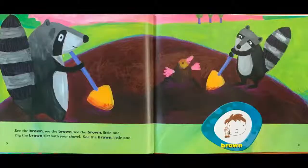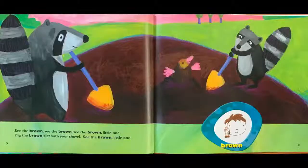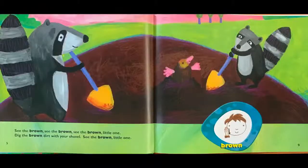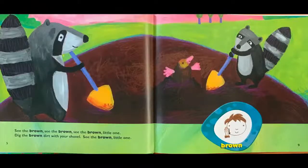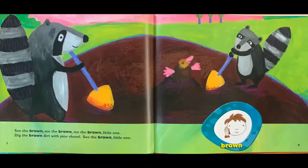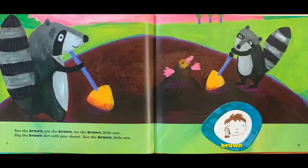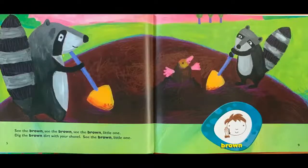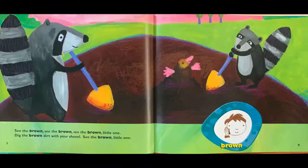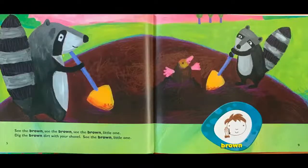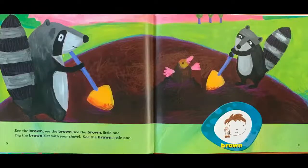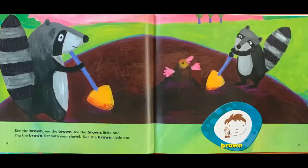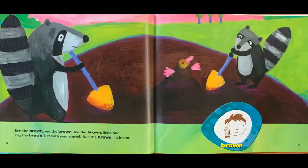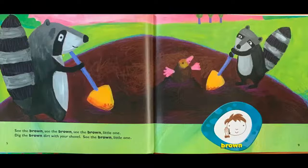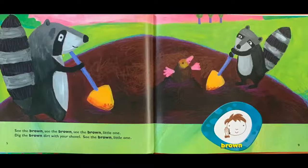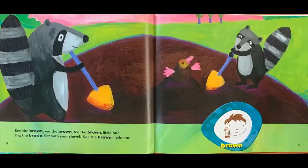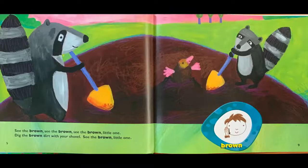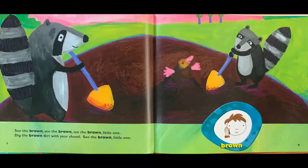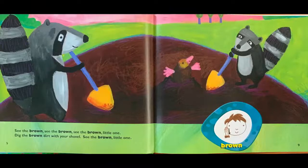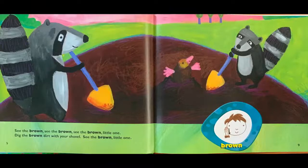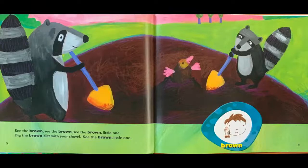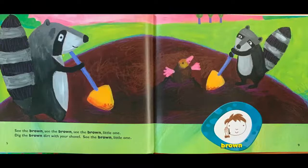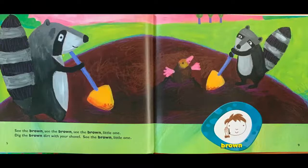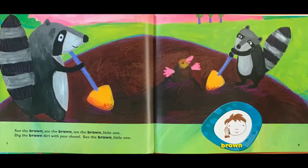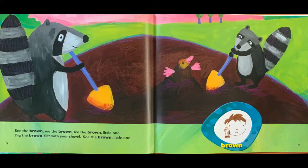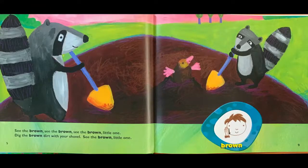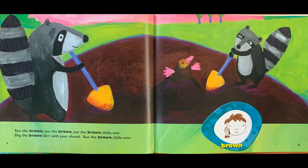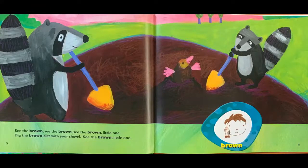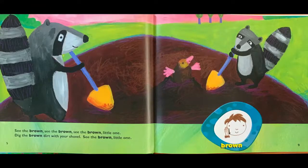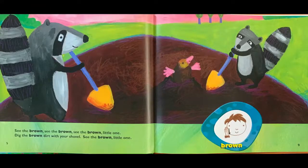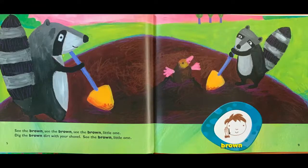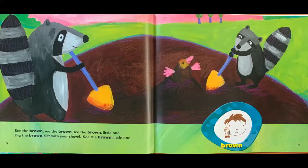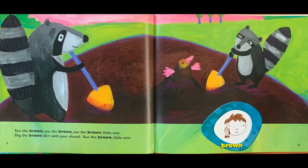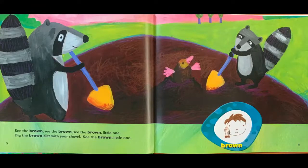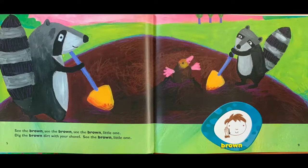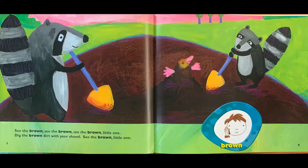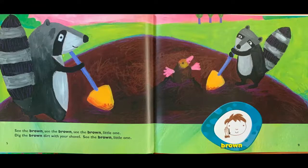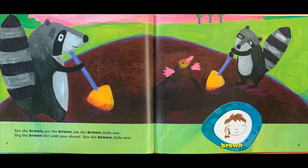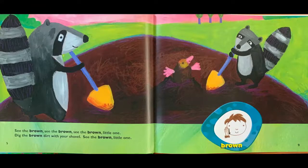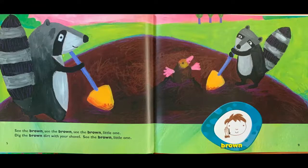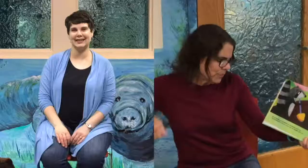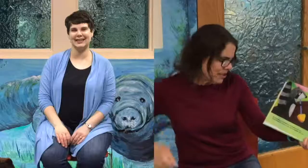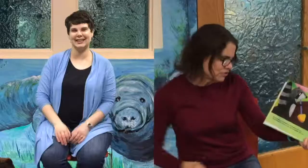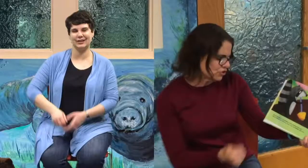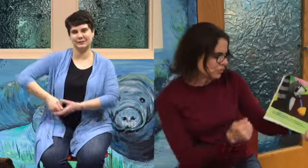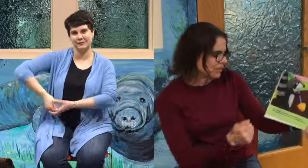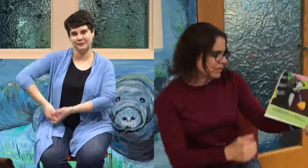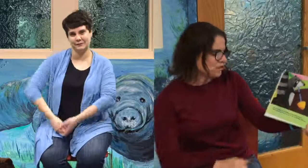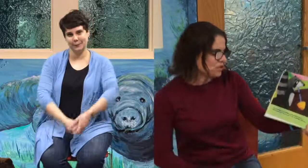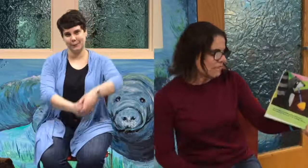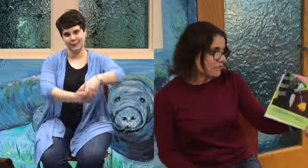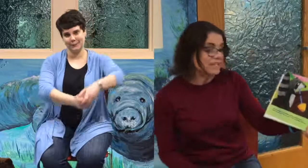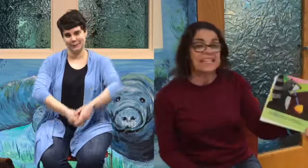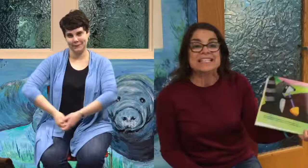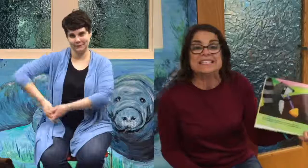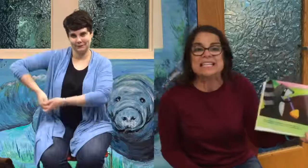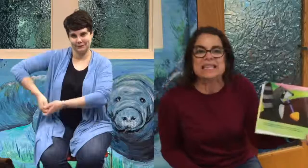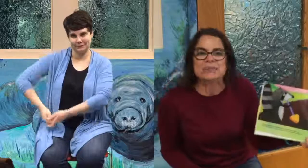See the brown, see the brown, see the brown, little one. Dig the brown dirt with your shovel. See the